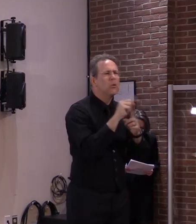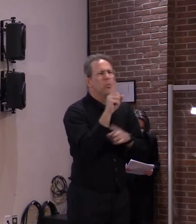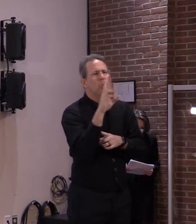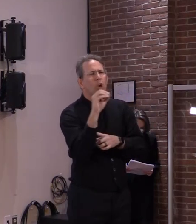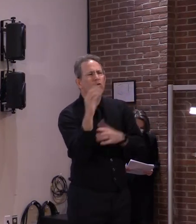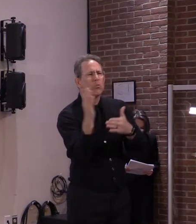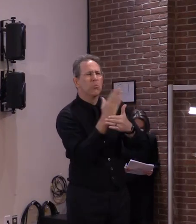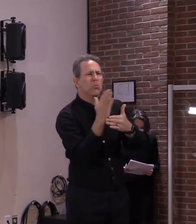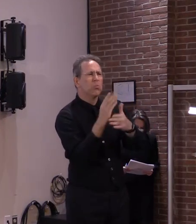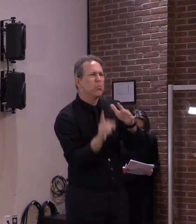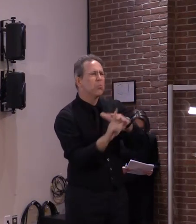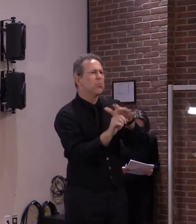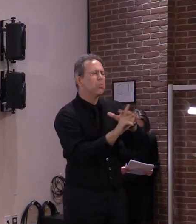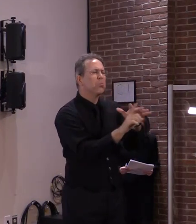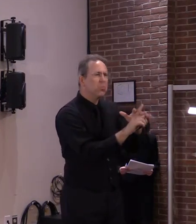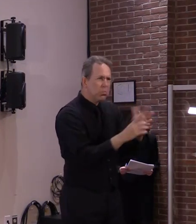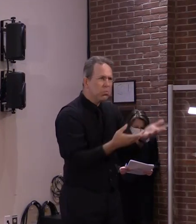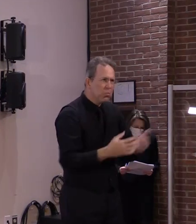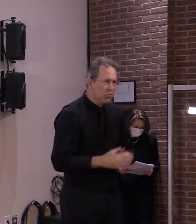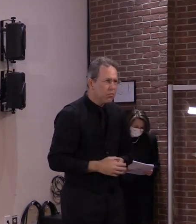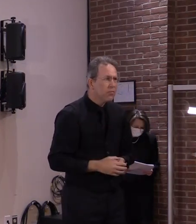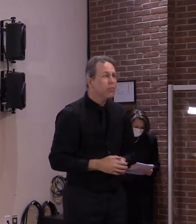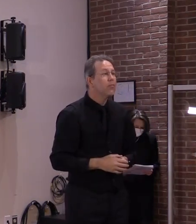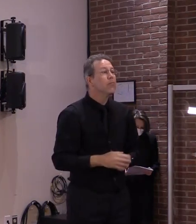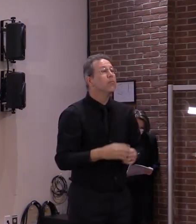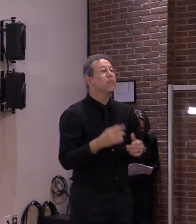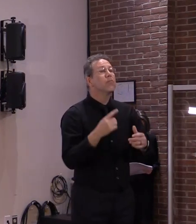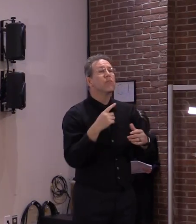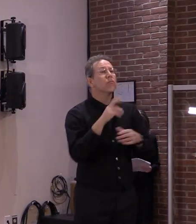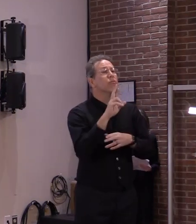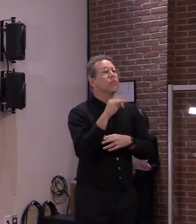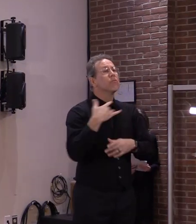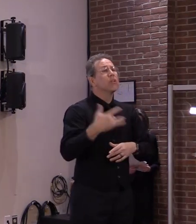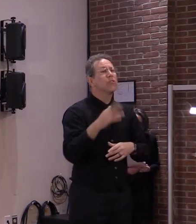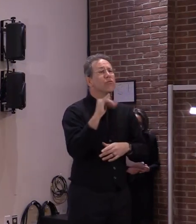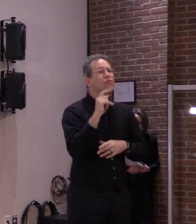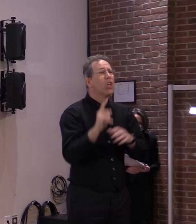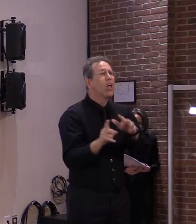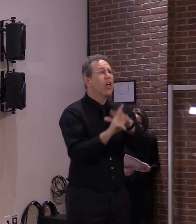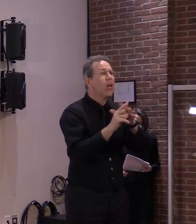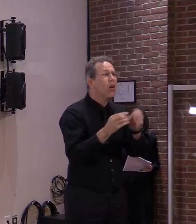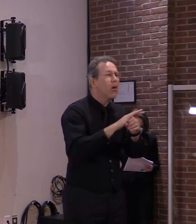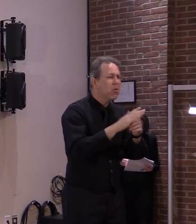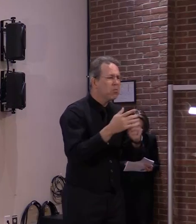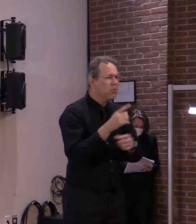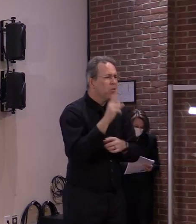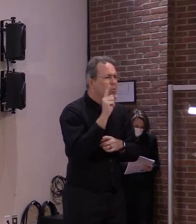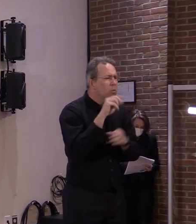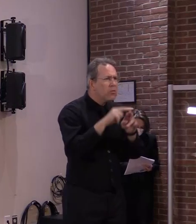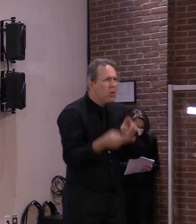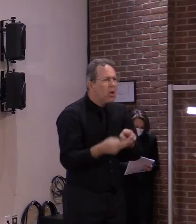Our positivity rate has also crept down to 1.5% now.